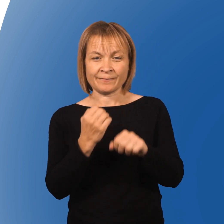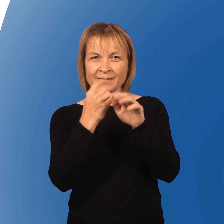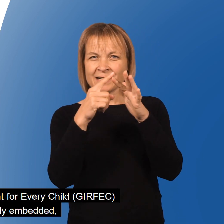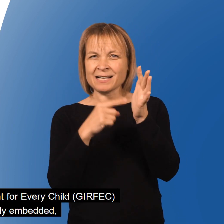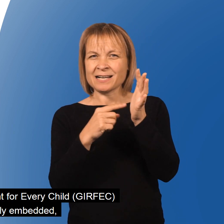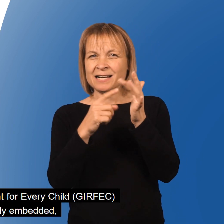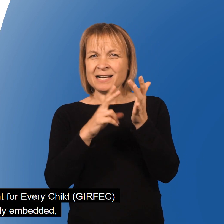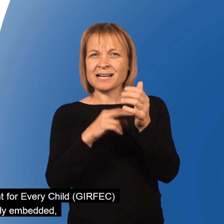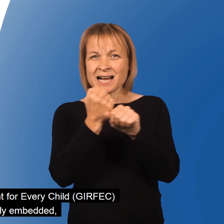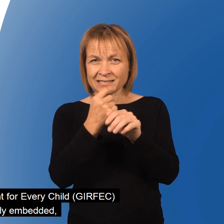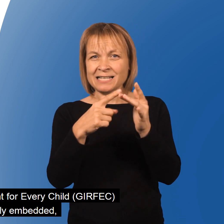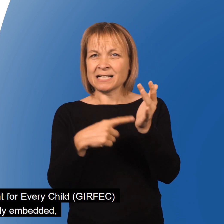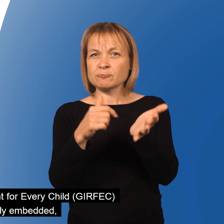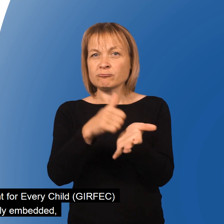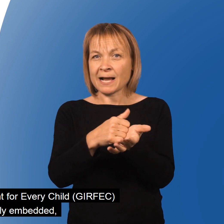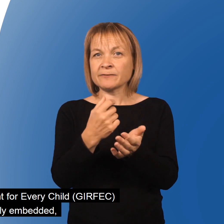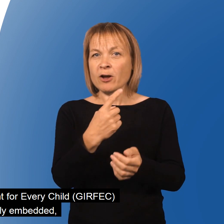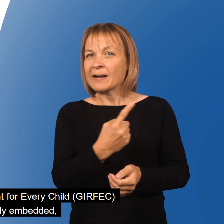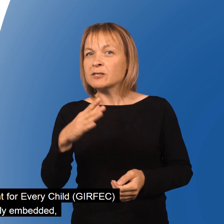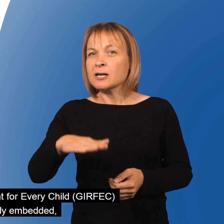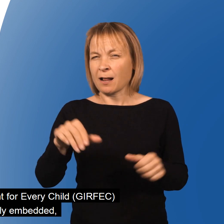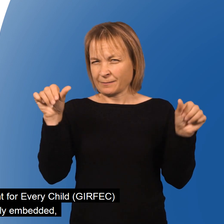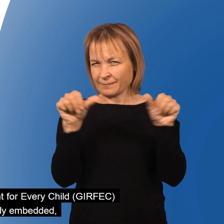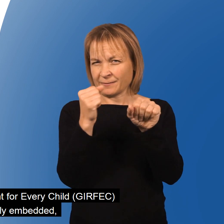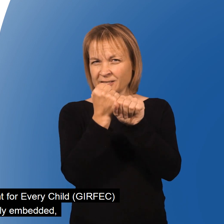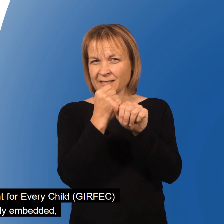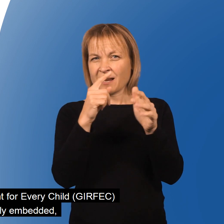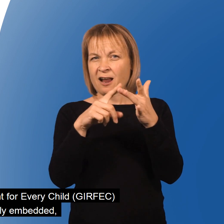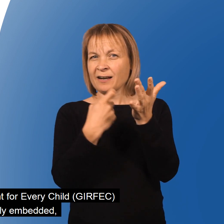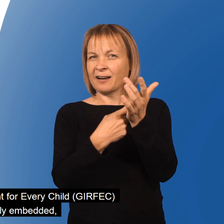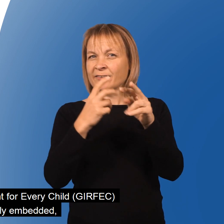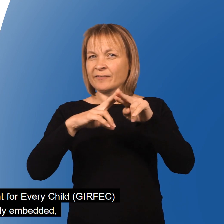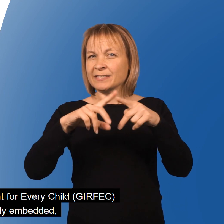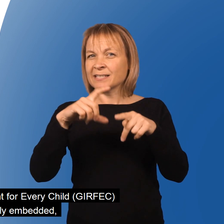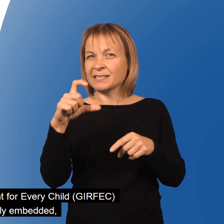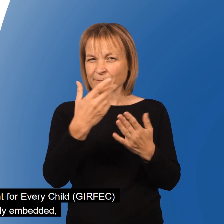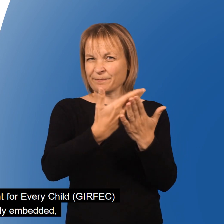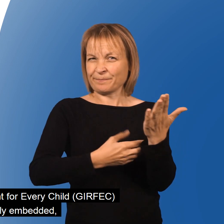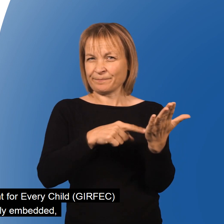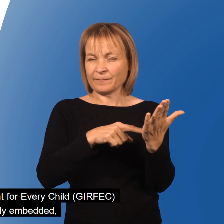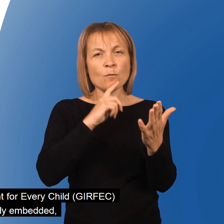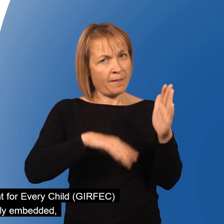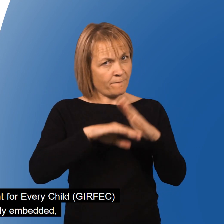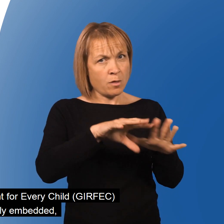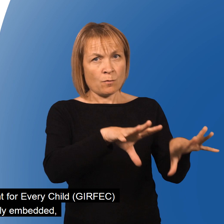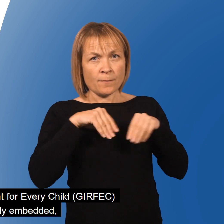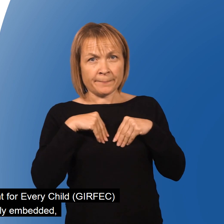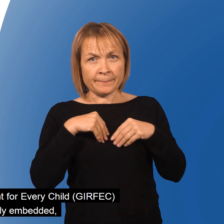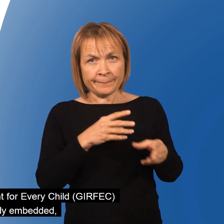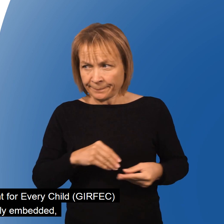the Getting It Right for Every Child, or GIRFIC, approach will be fully embedded, with a deaf or deafblind child